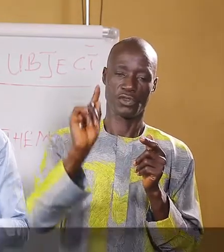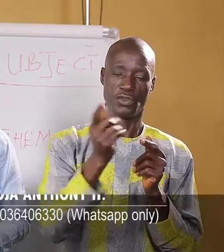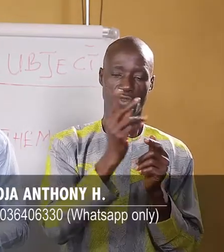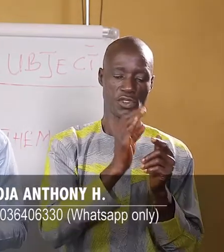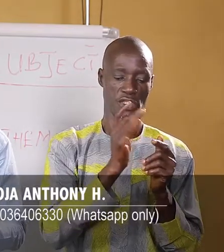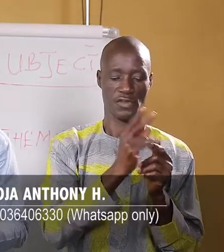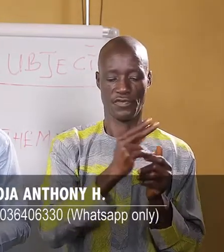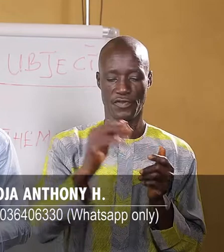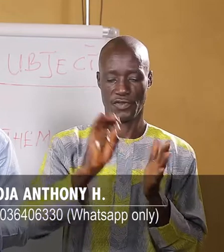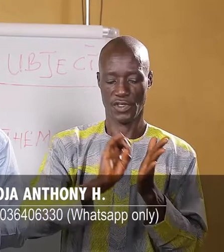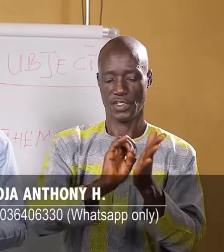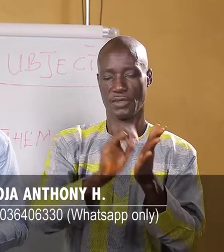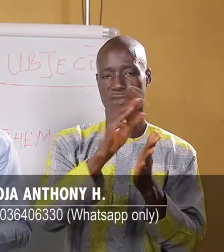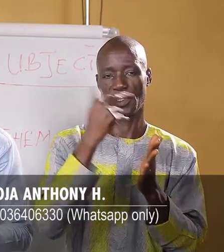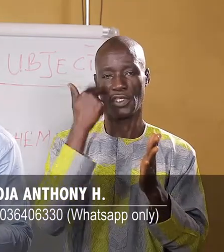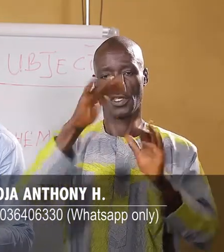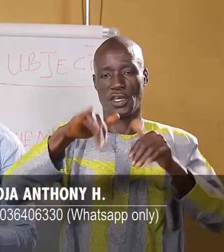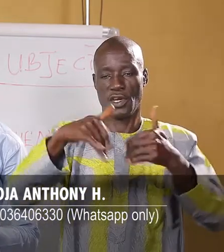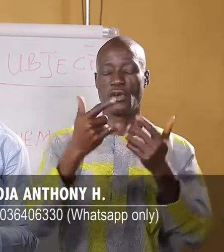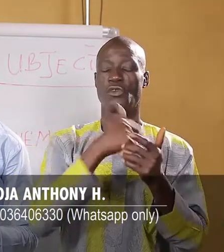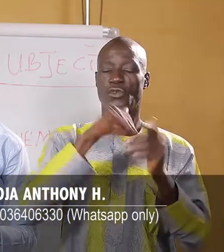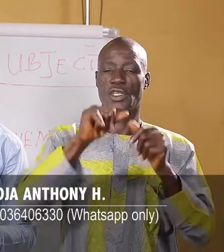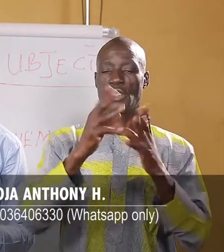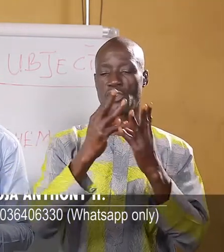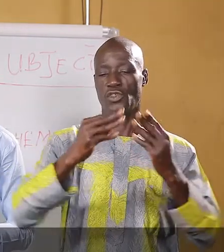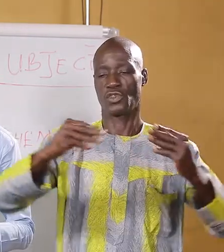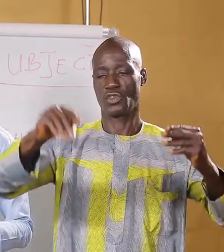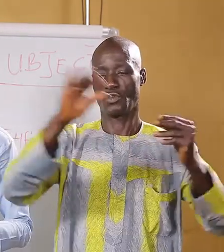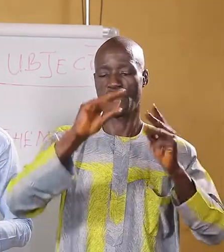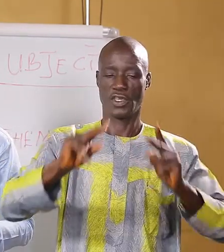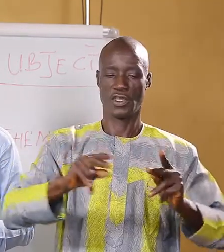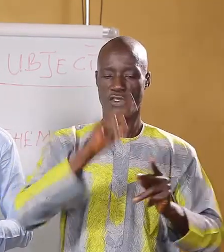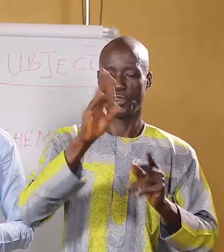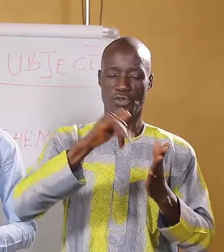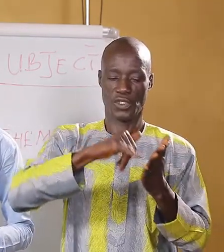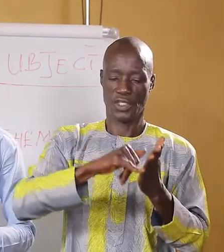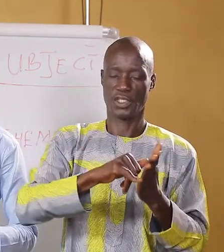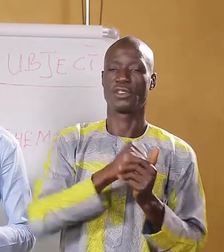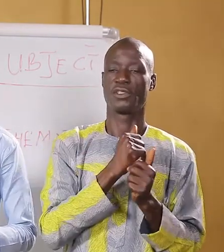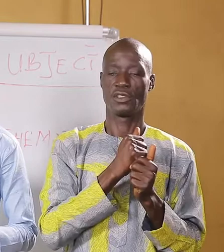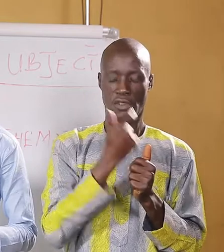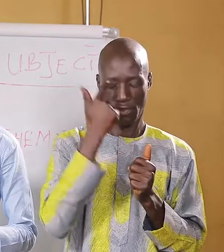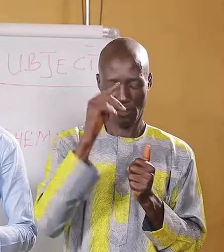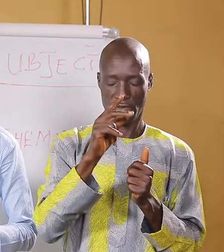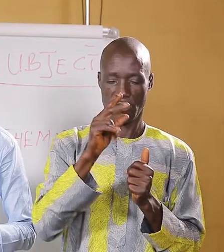few examples and see how we can apply percentage.